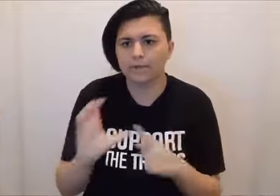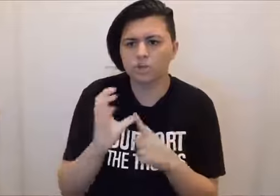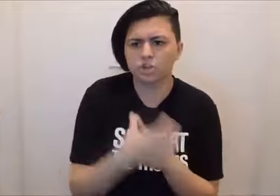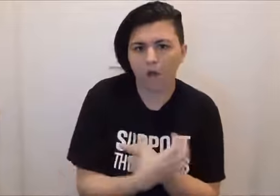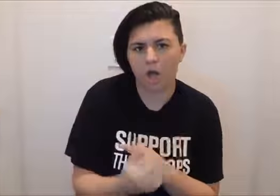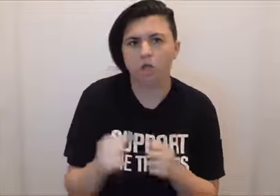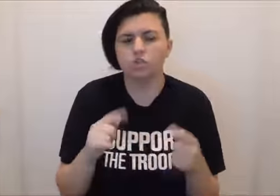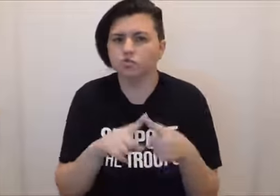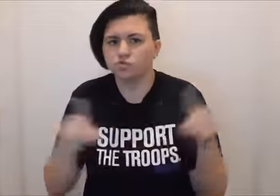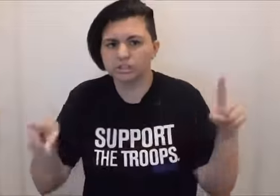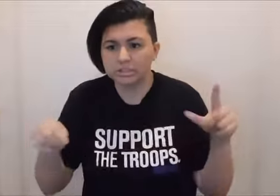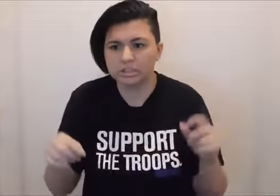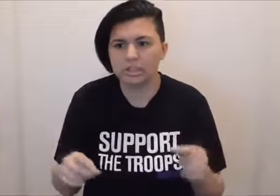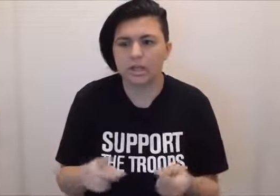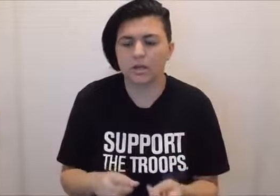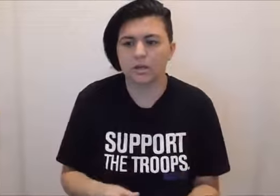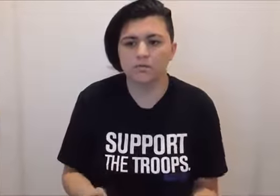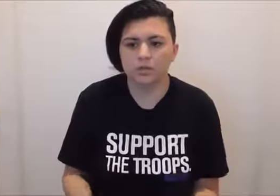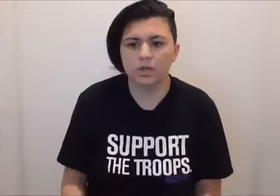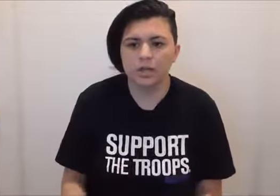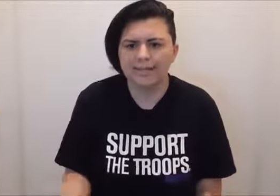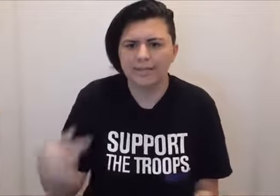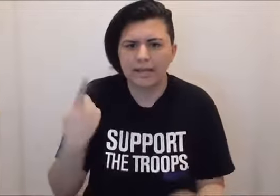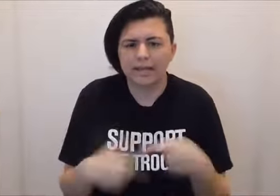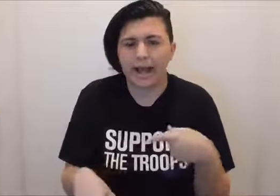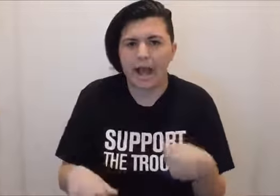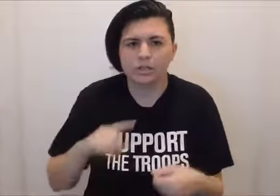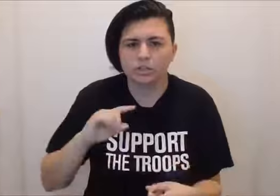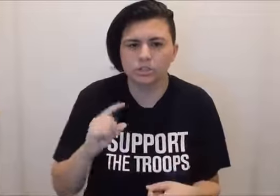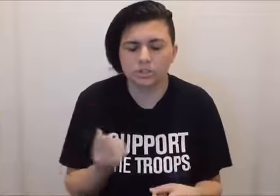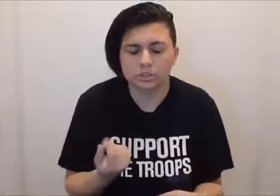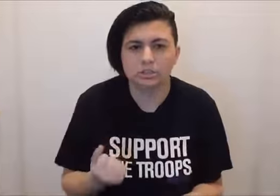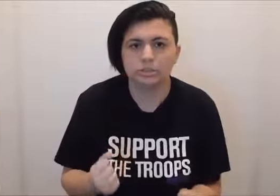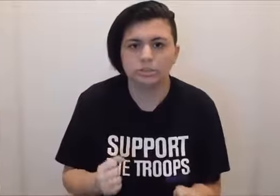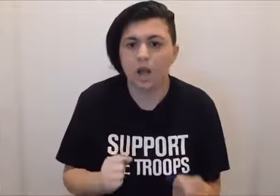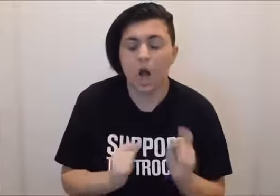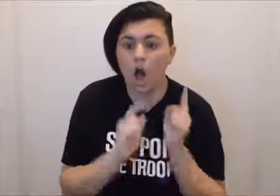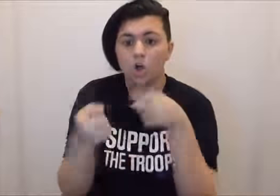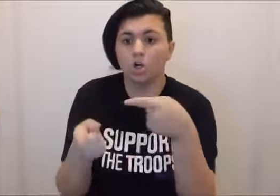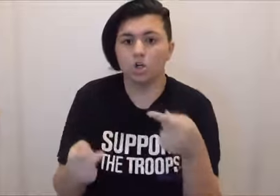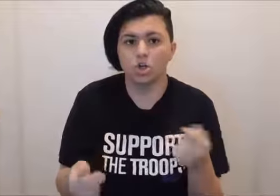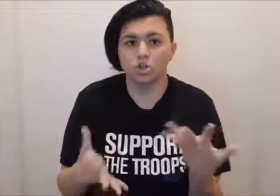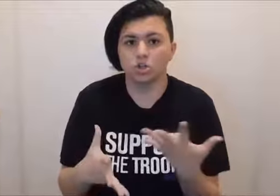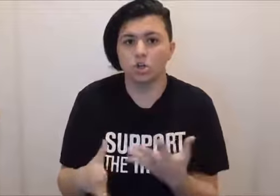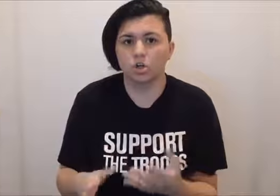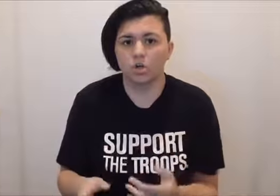just come in there and do whatever he wants. He would probably be killed or